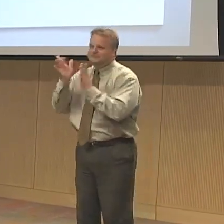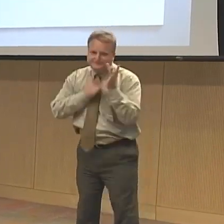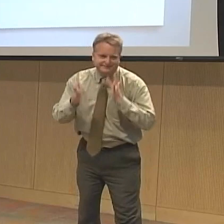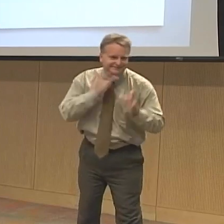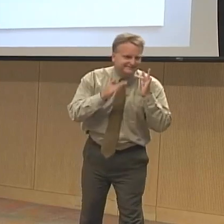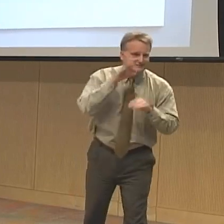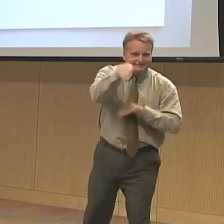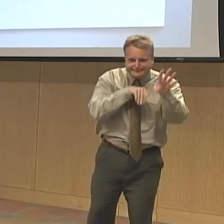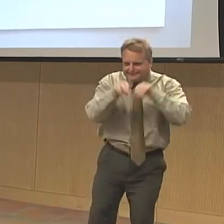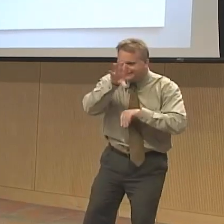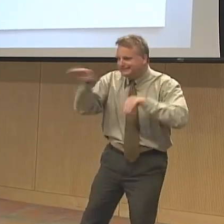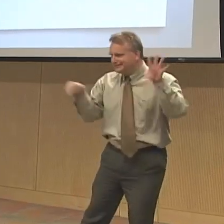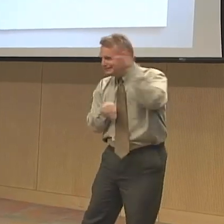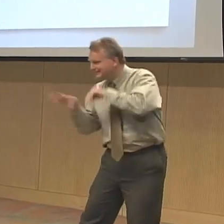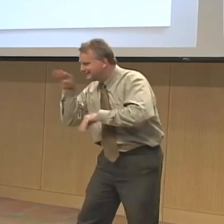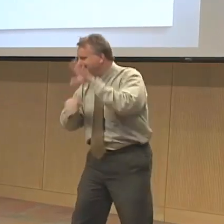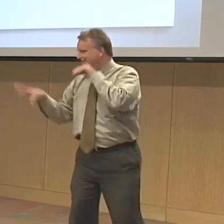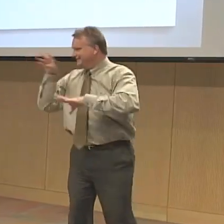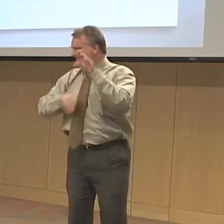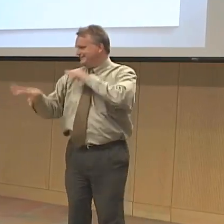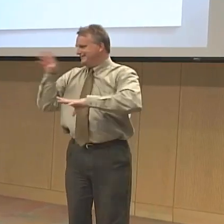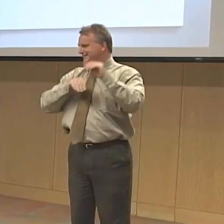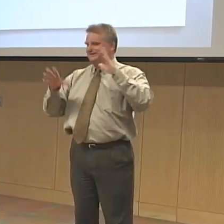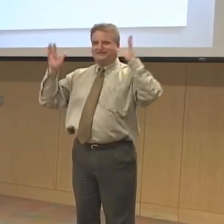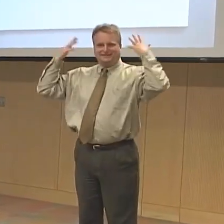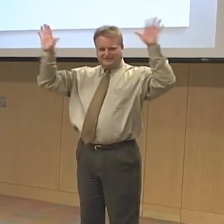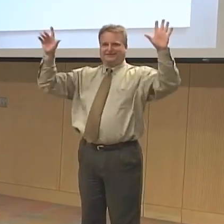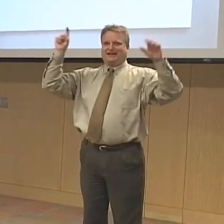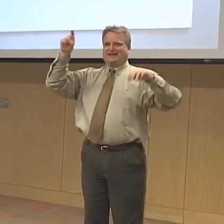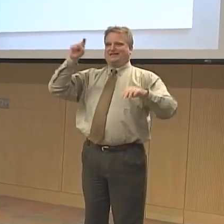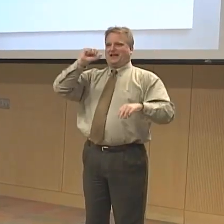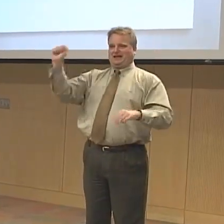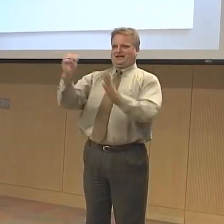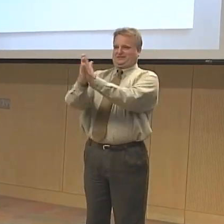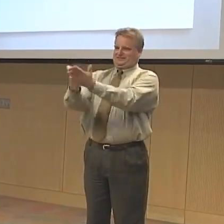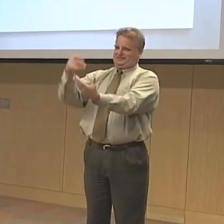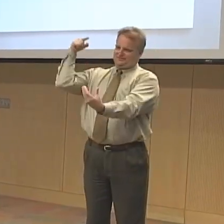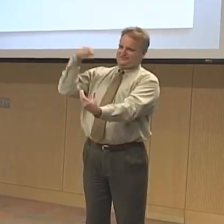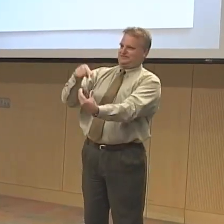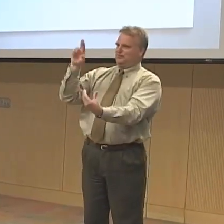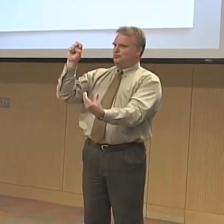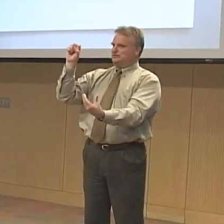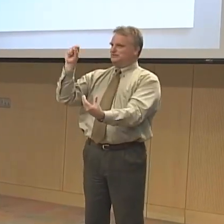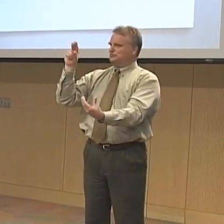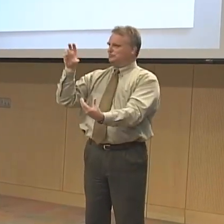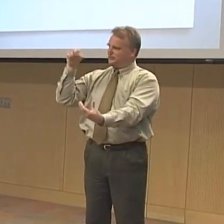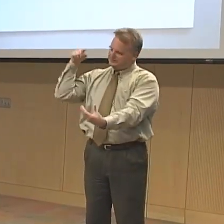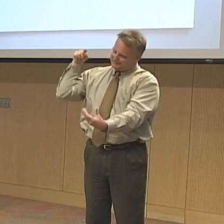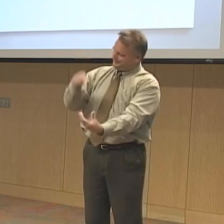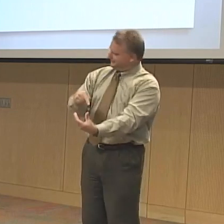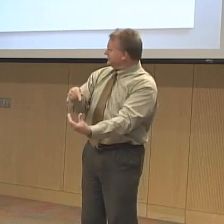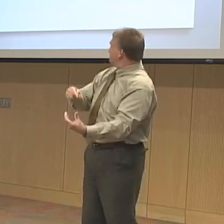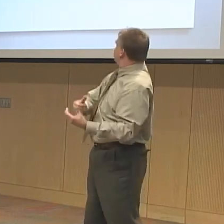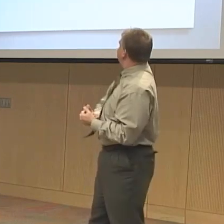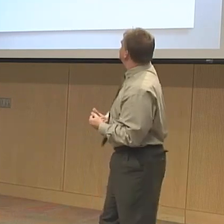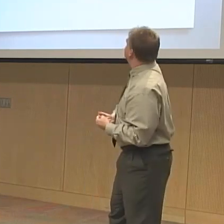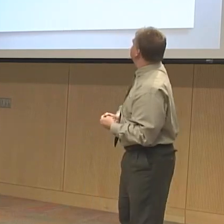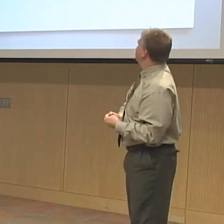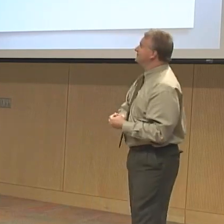had to pick and choose from a variety of books out there. I felt it was time to come up with one solid resource